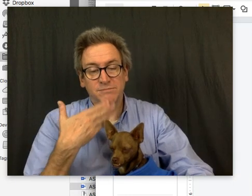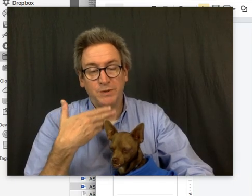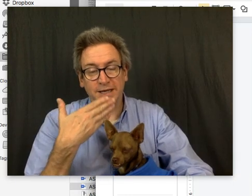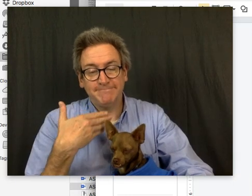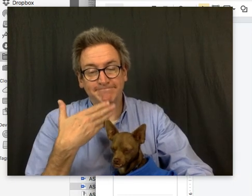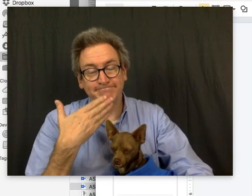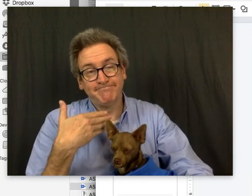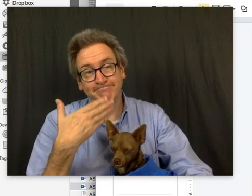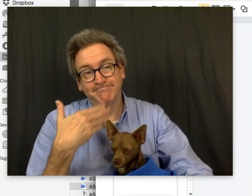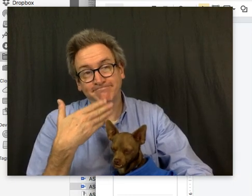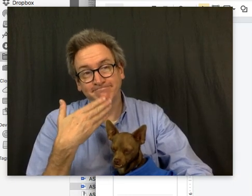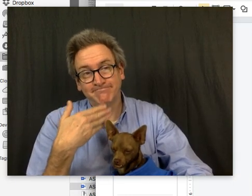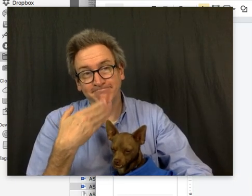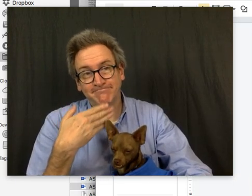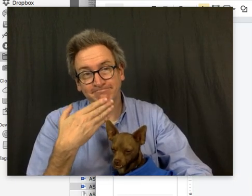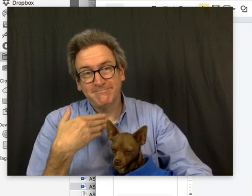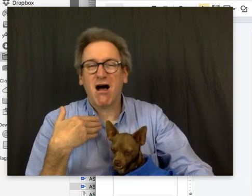Again, sweet.